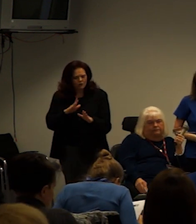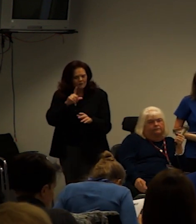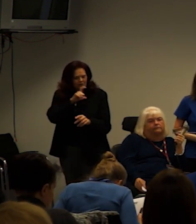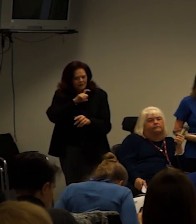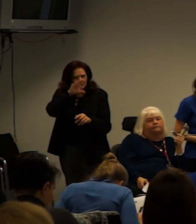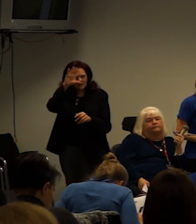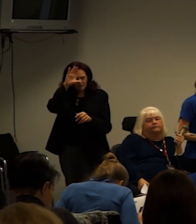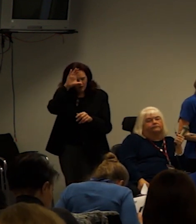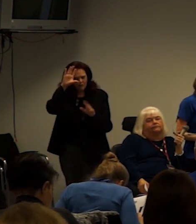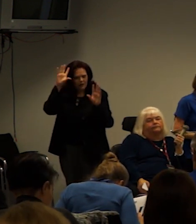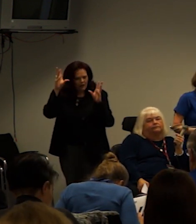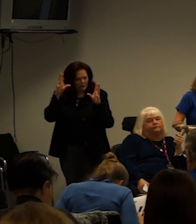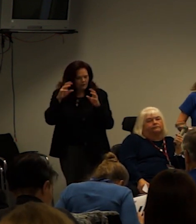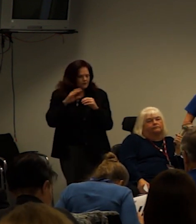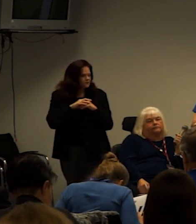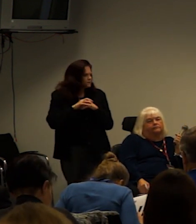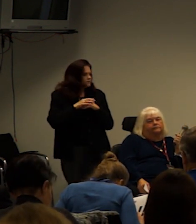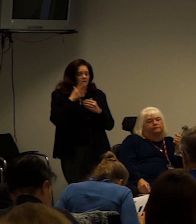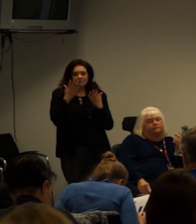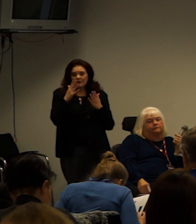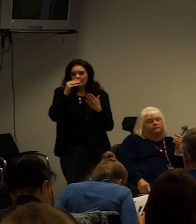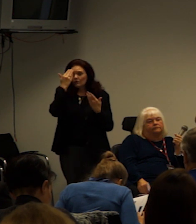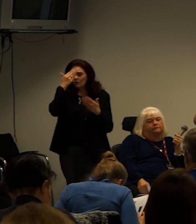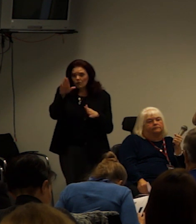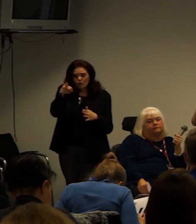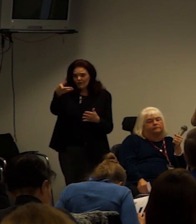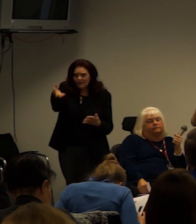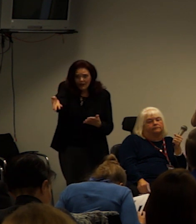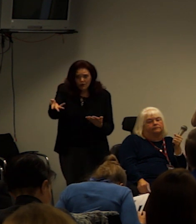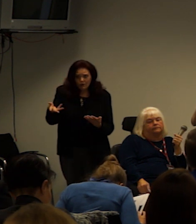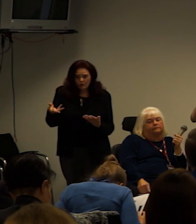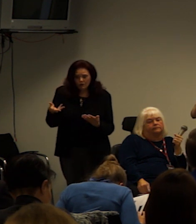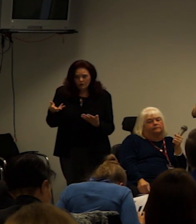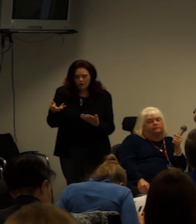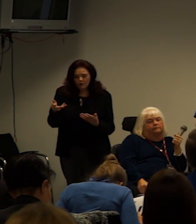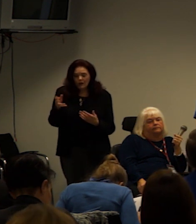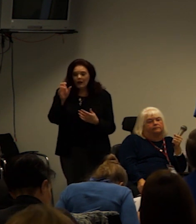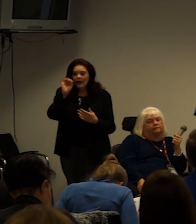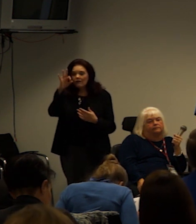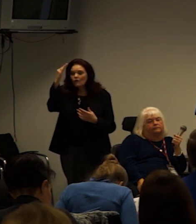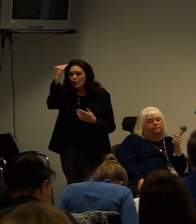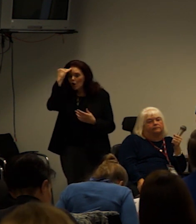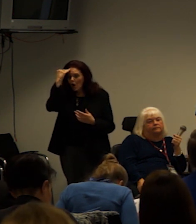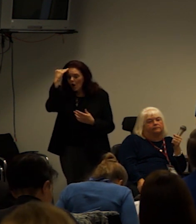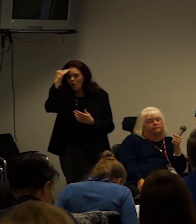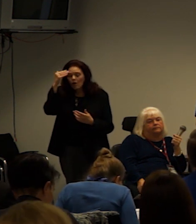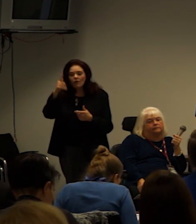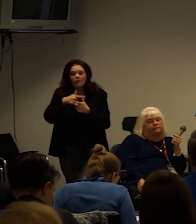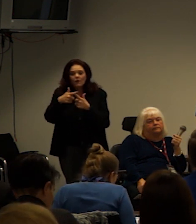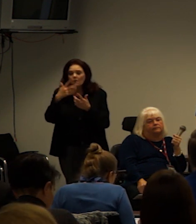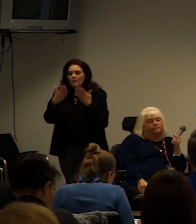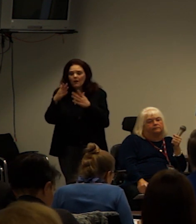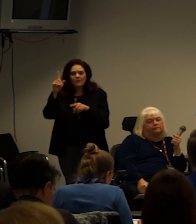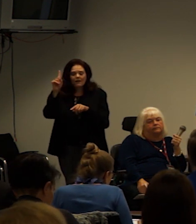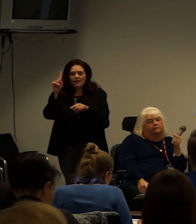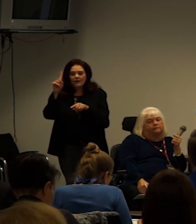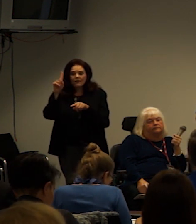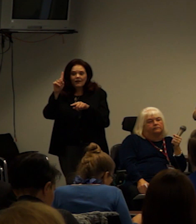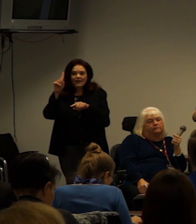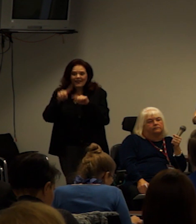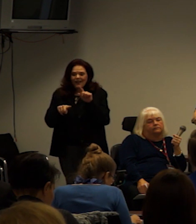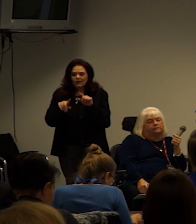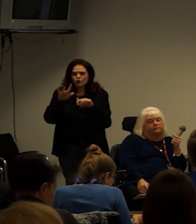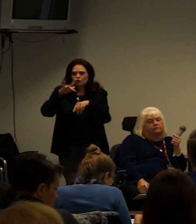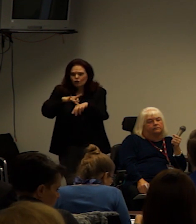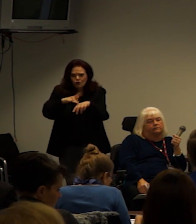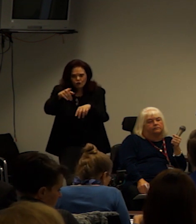you. They may not know you're there, number one, and if they do know you're there, they may not be able to get to you.